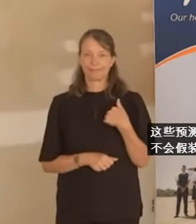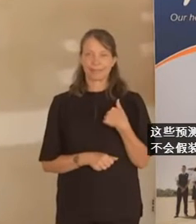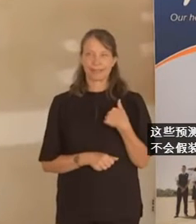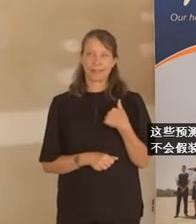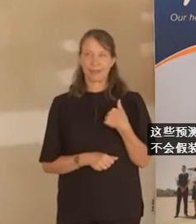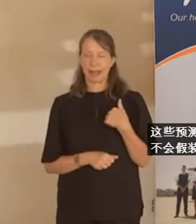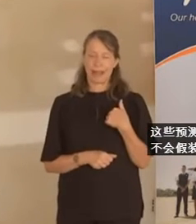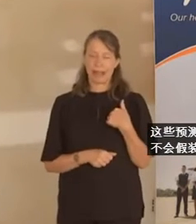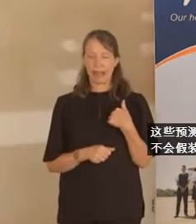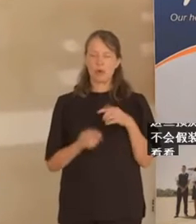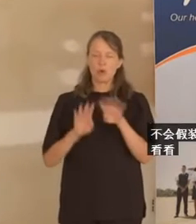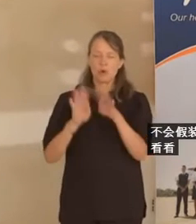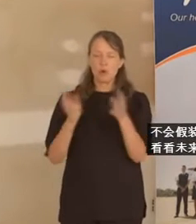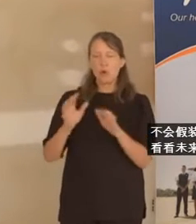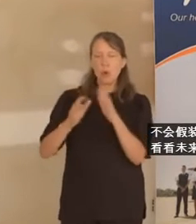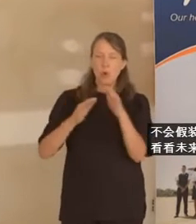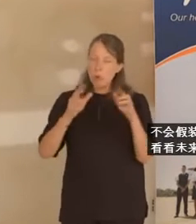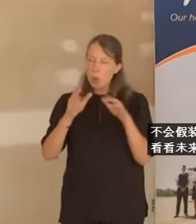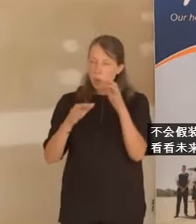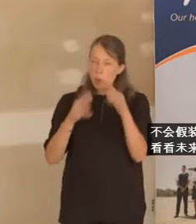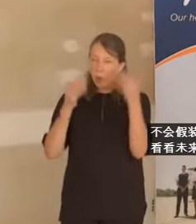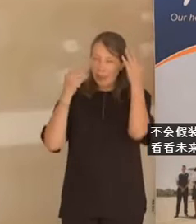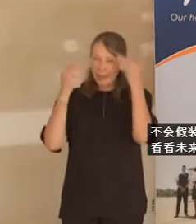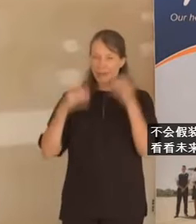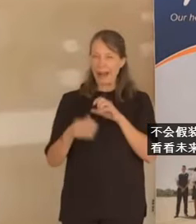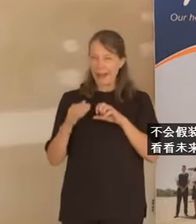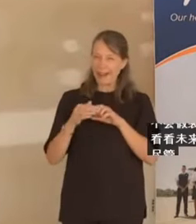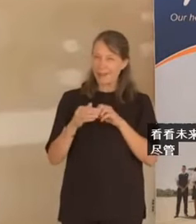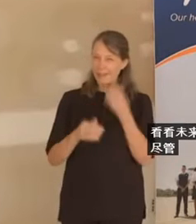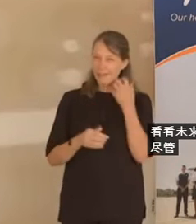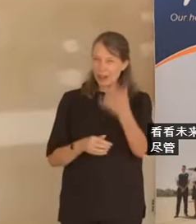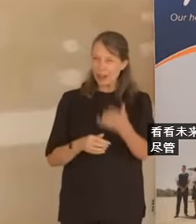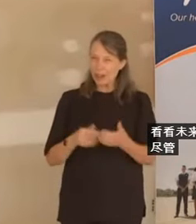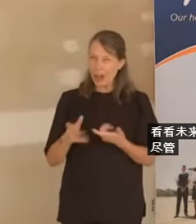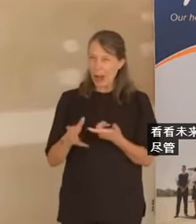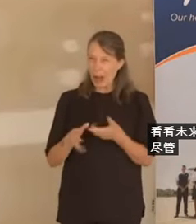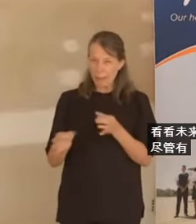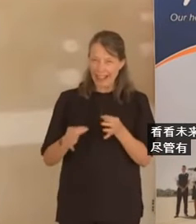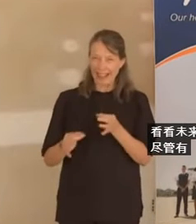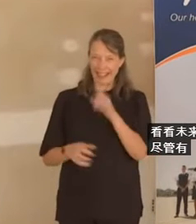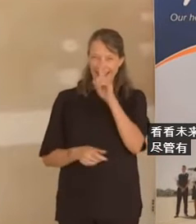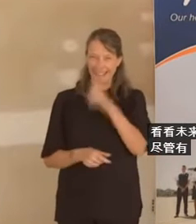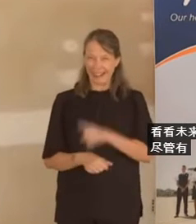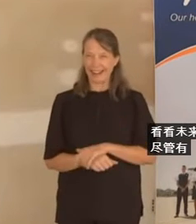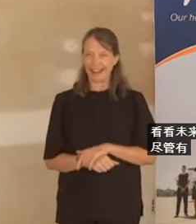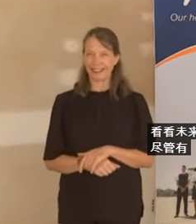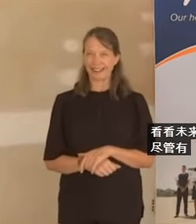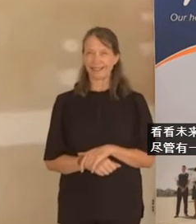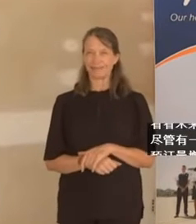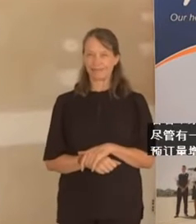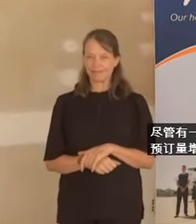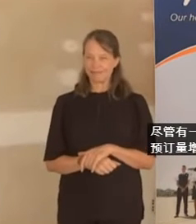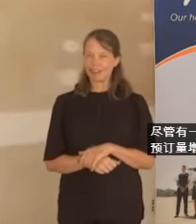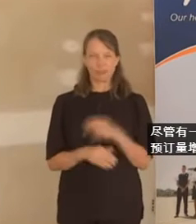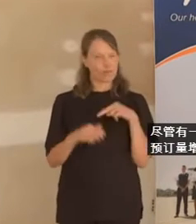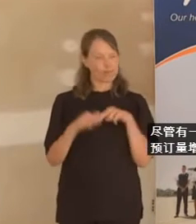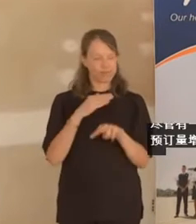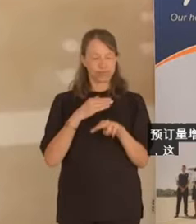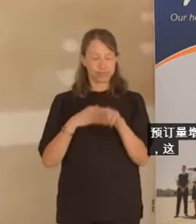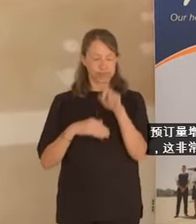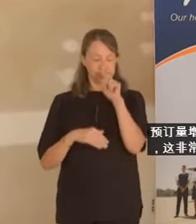to be a Nostradamus and see what the future holds. What I do see, though, is that there's a slight lifting in